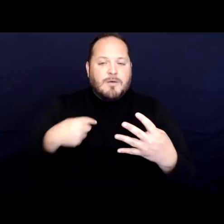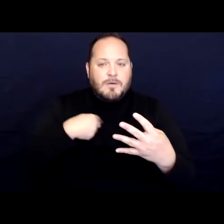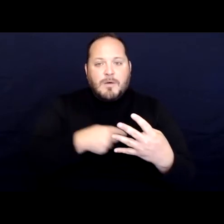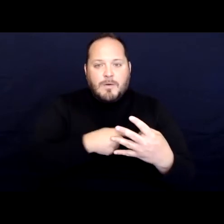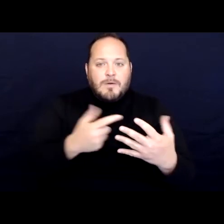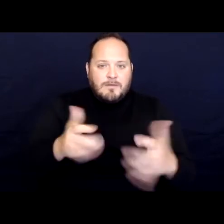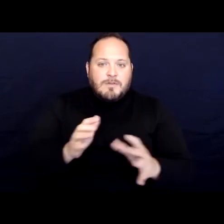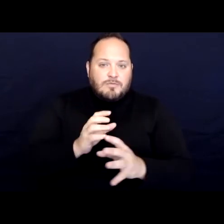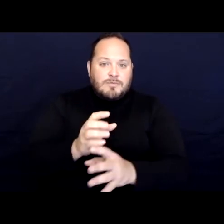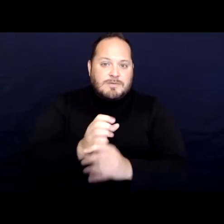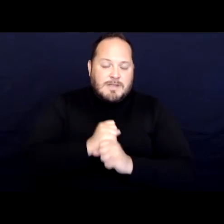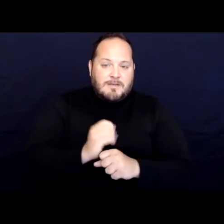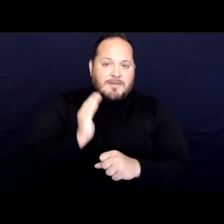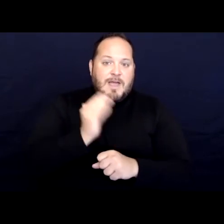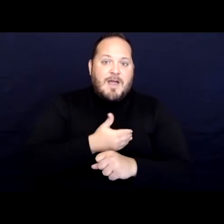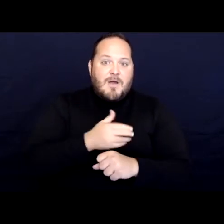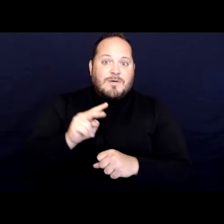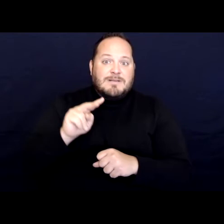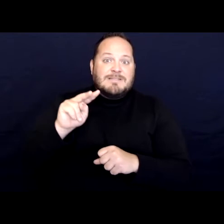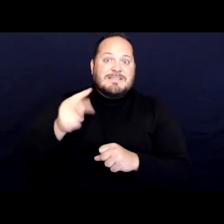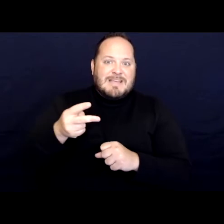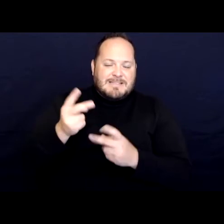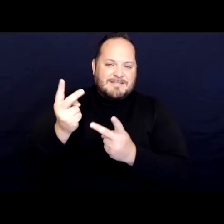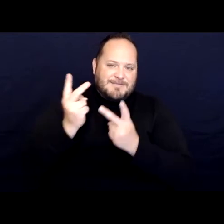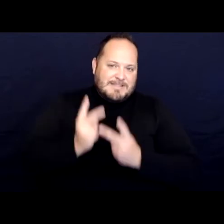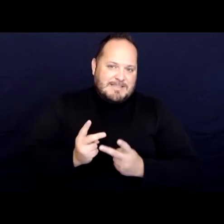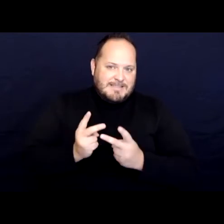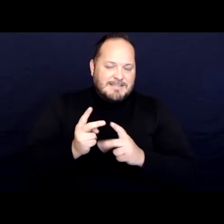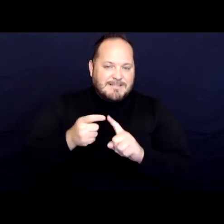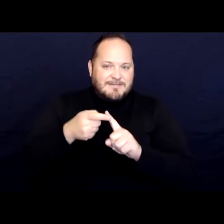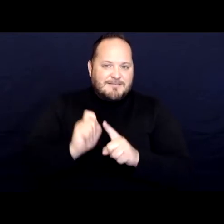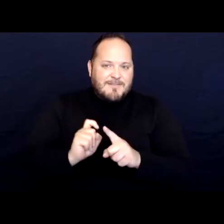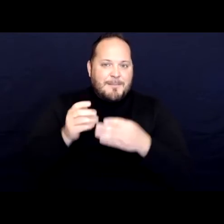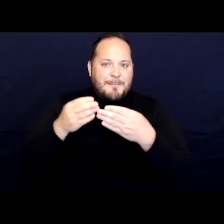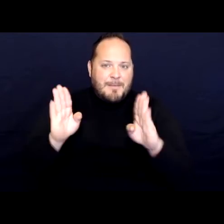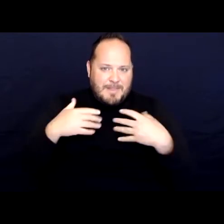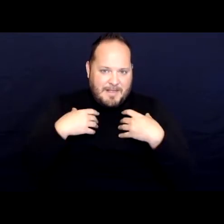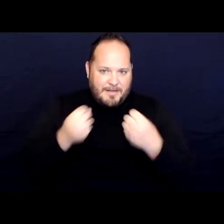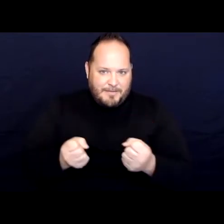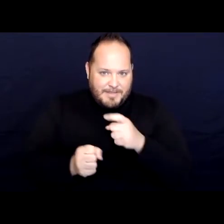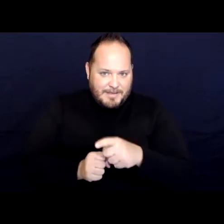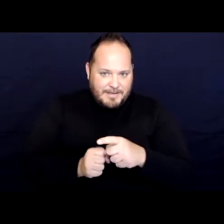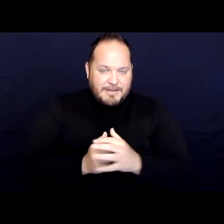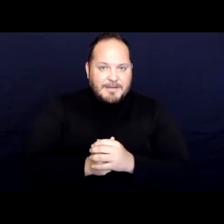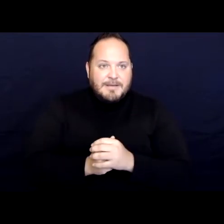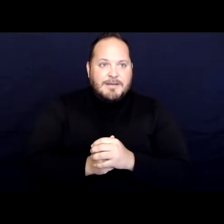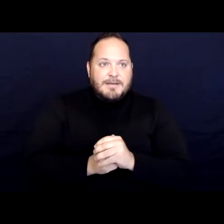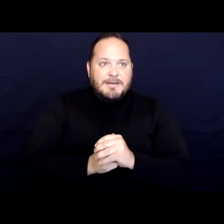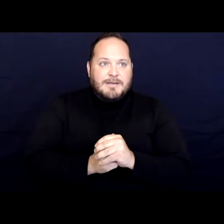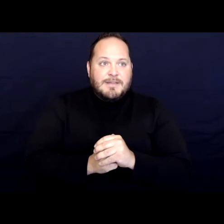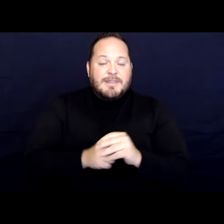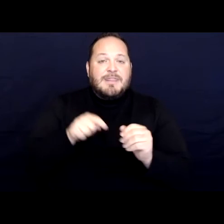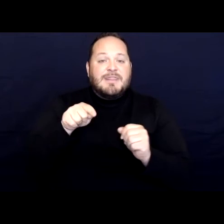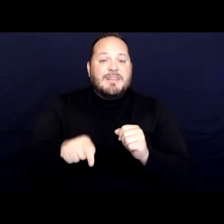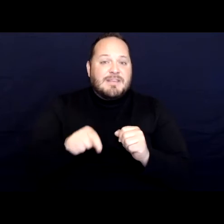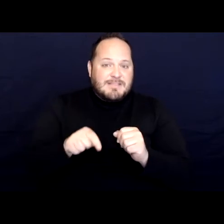our second visit from public health, and this one had a